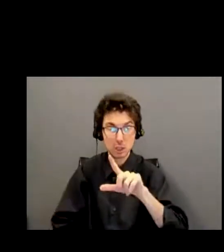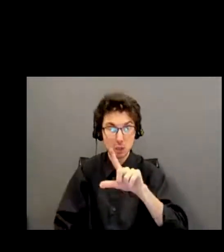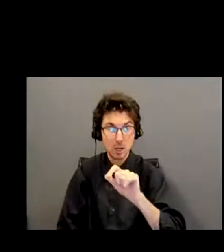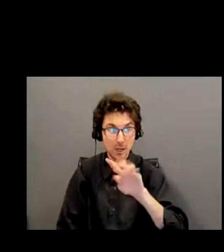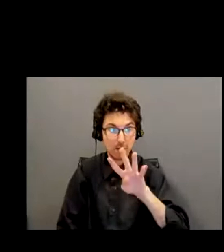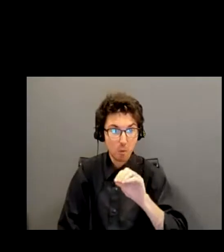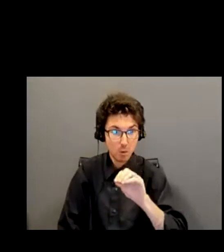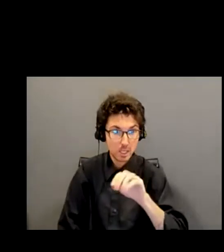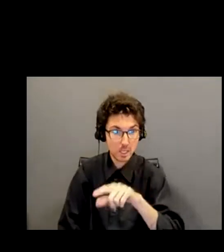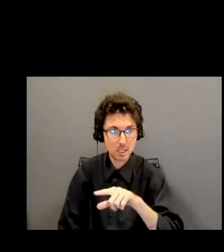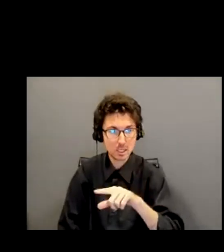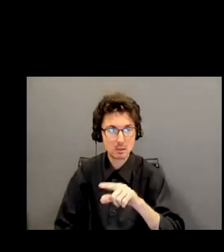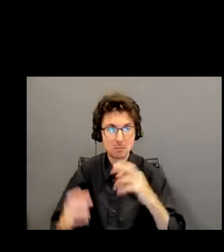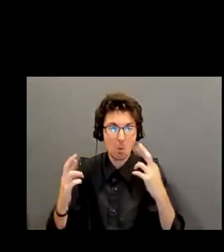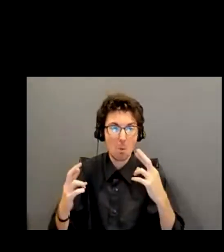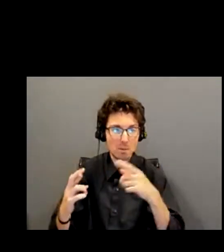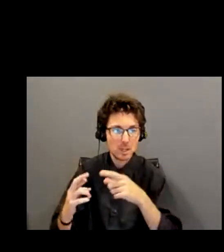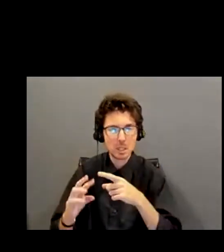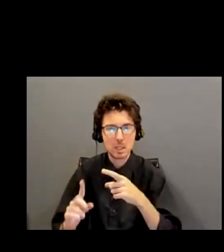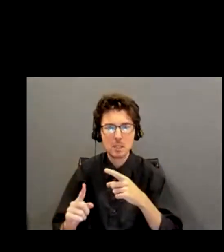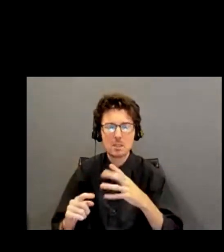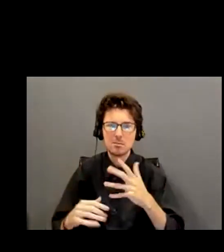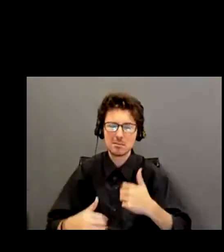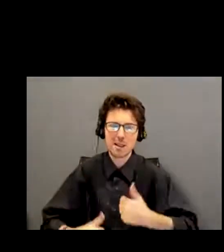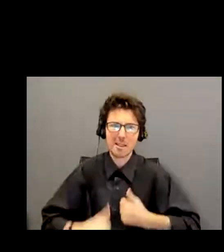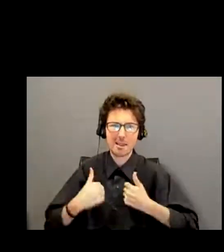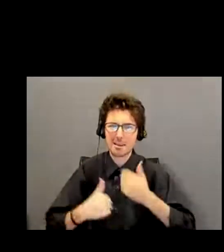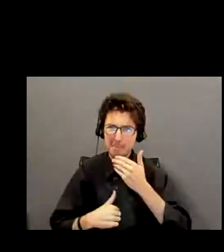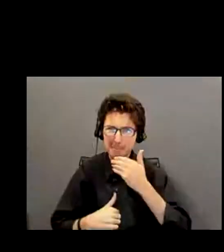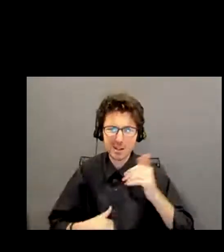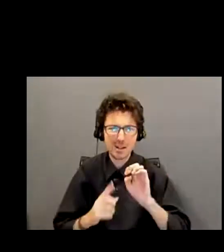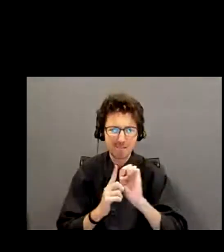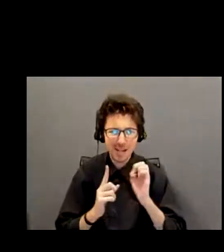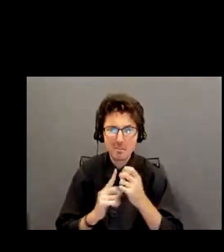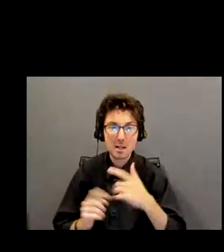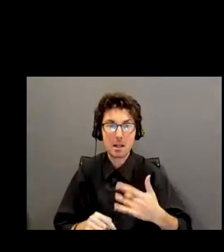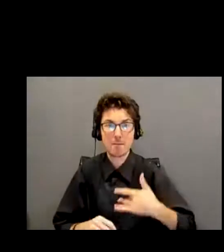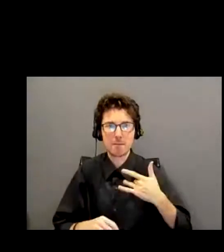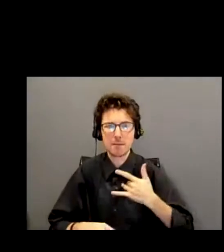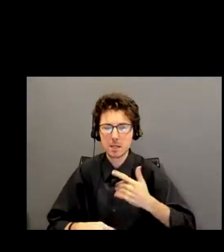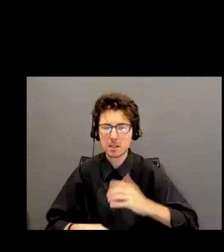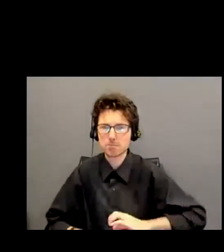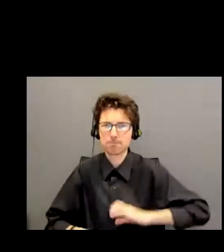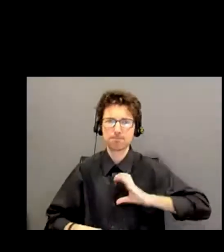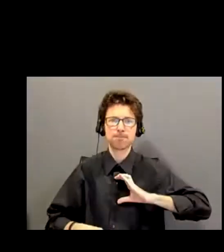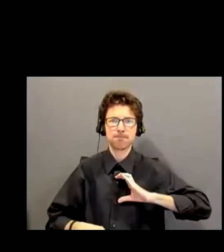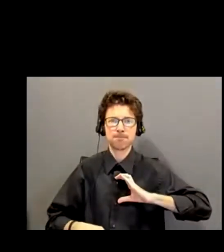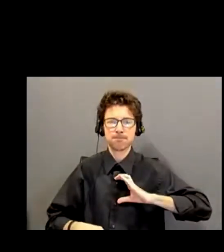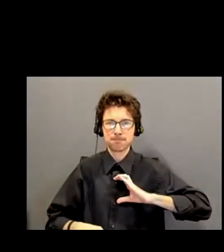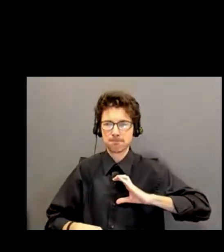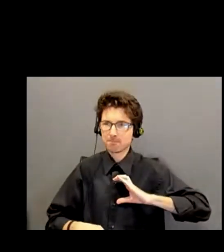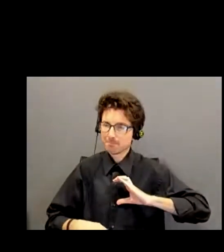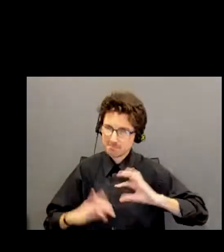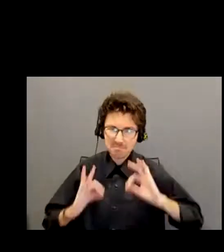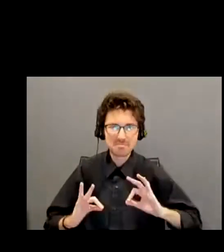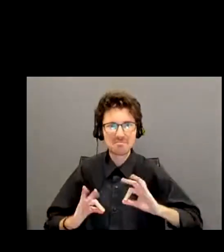supportive, inclusive environments where they will feel that everyone believes in them first and foremost and